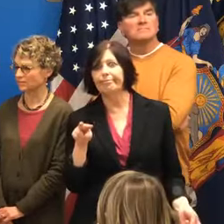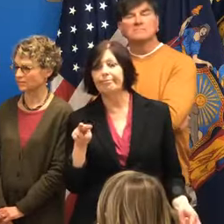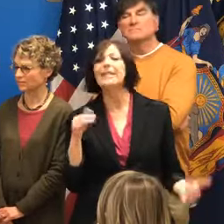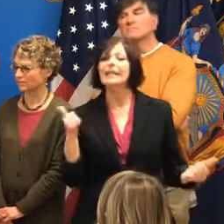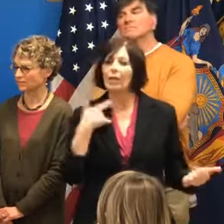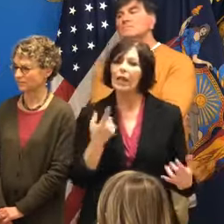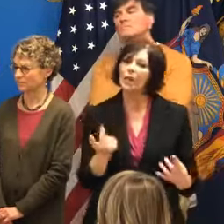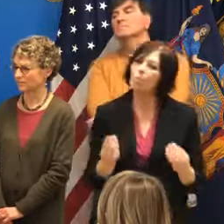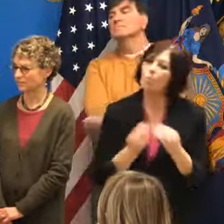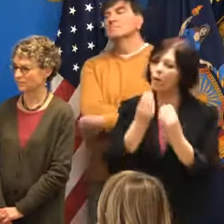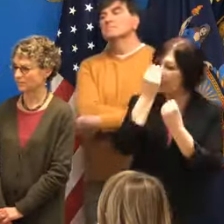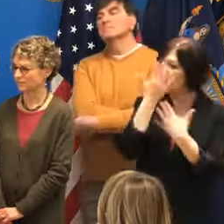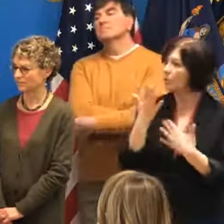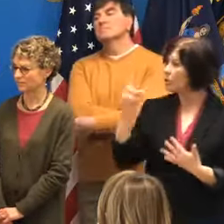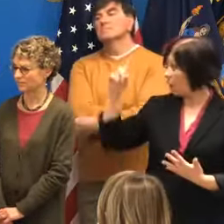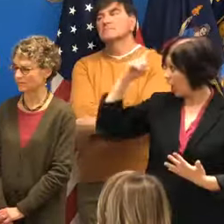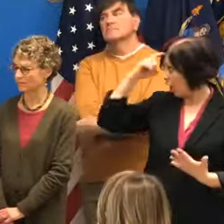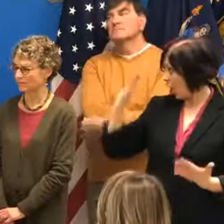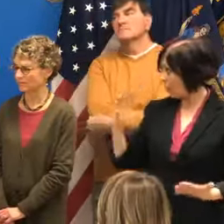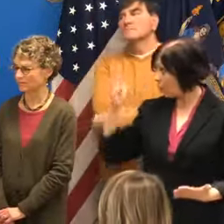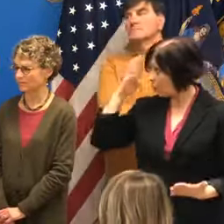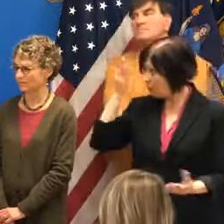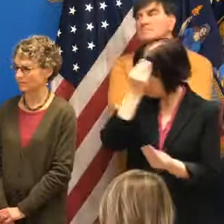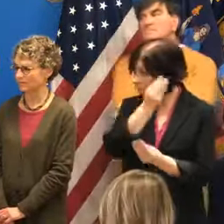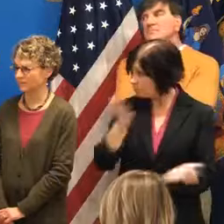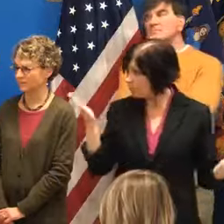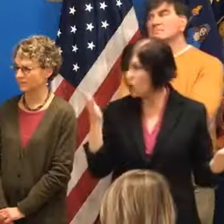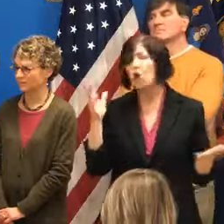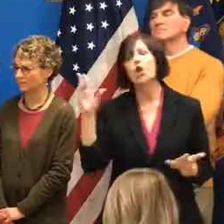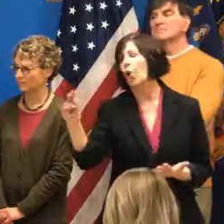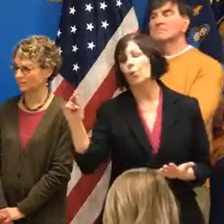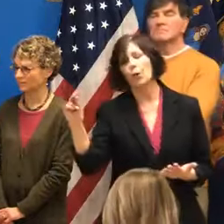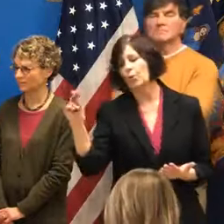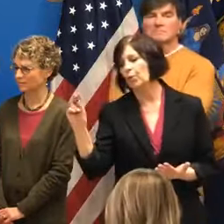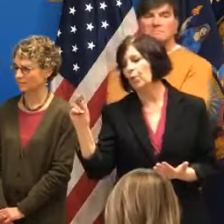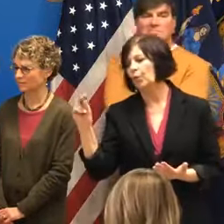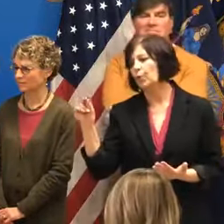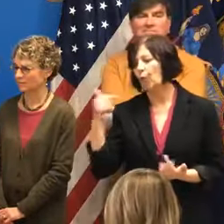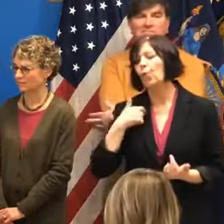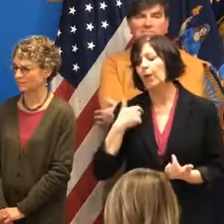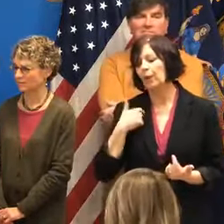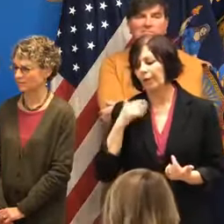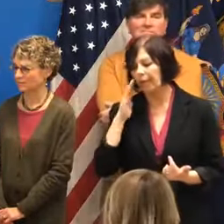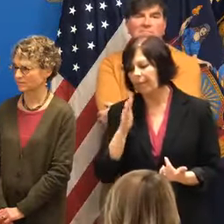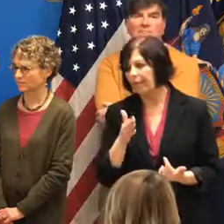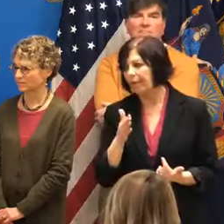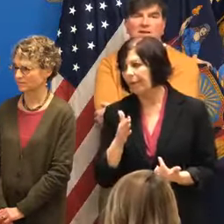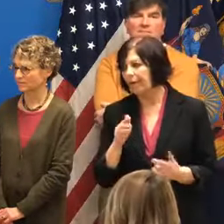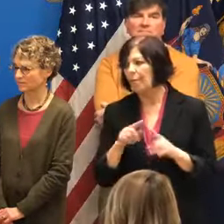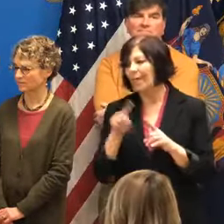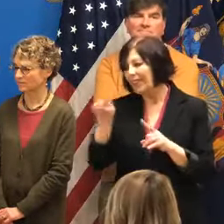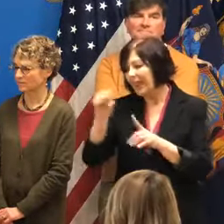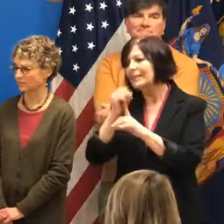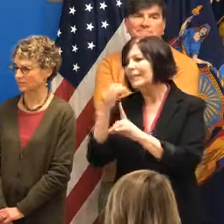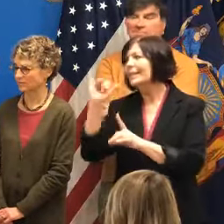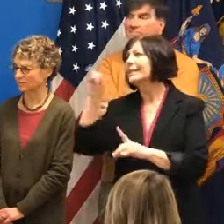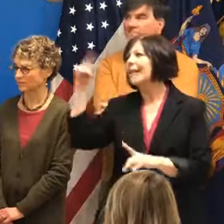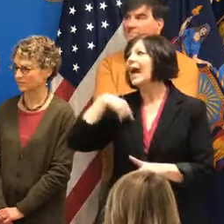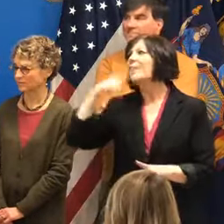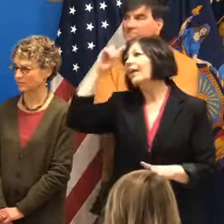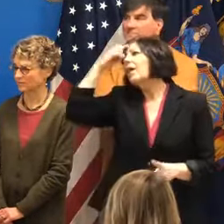we be expecting then the governor's office will be the ones that will No. provide this information first? No, not, but in this situation, they did. I think the governor